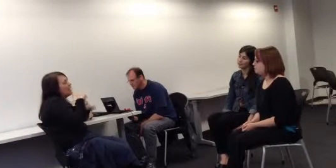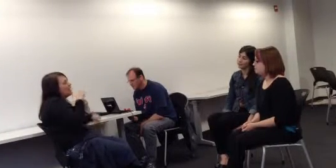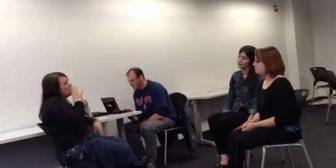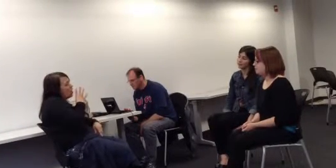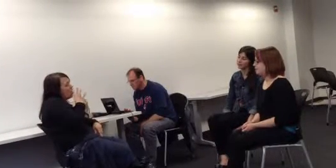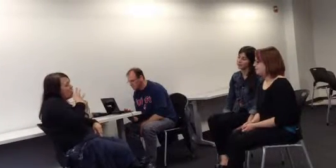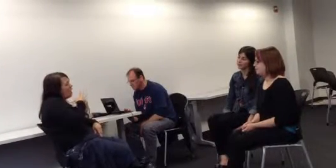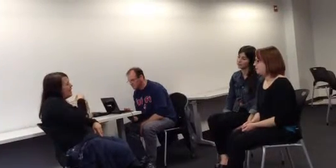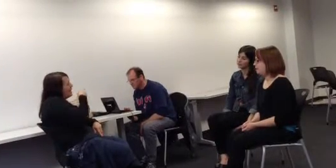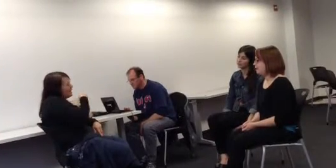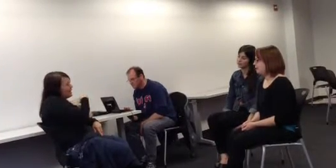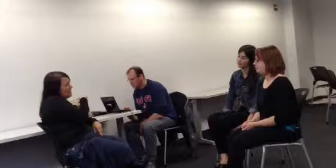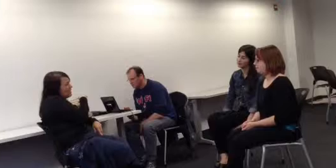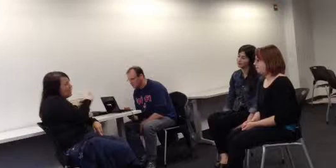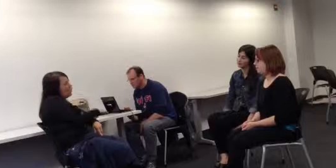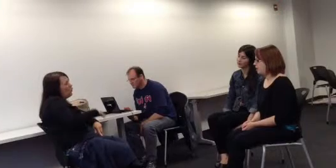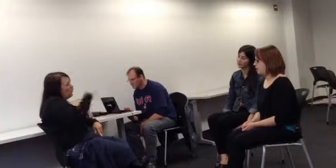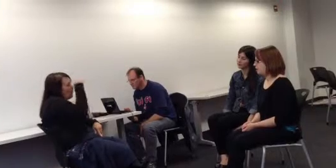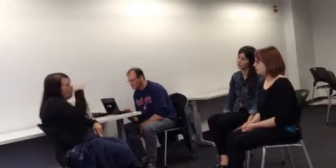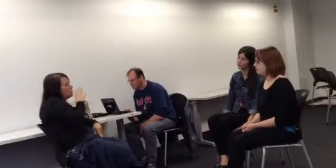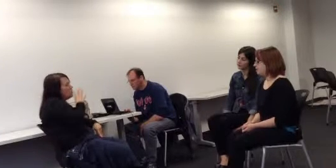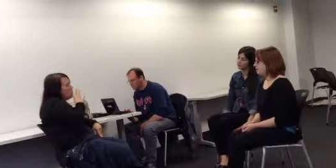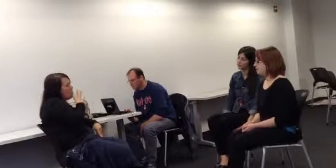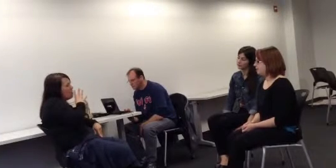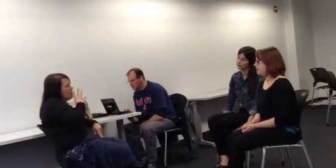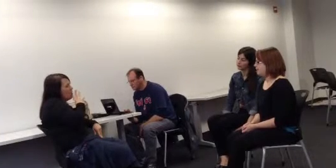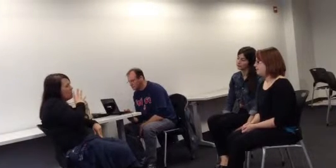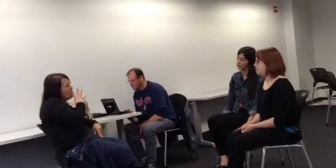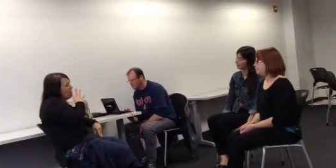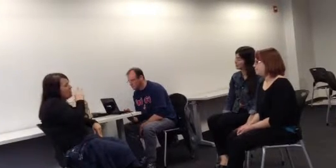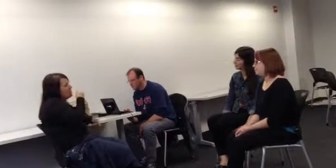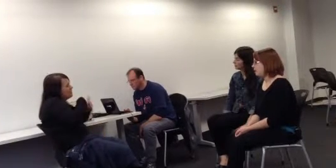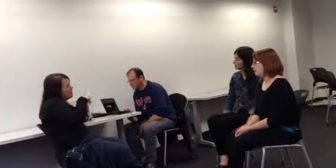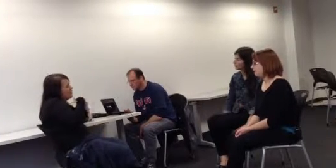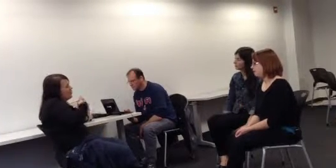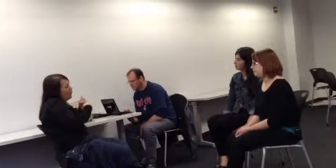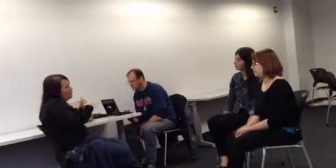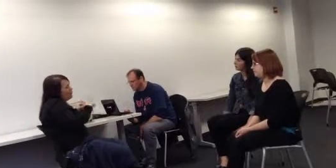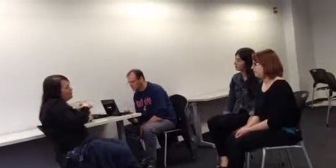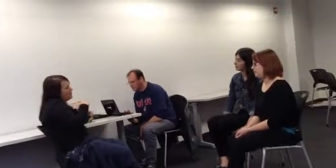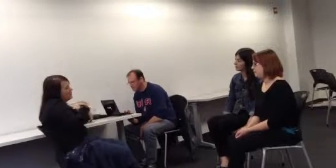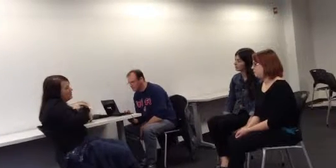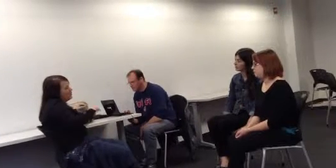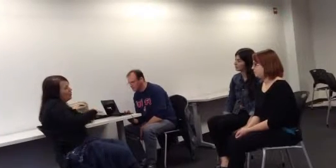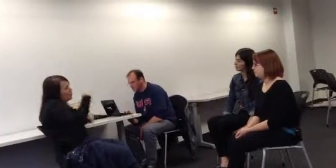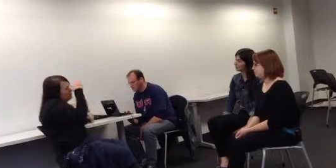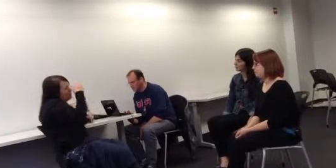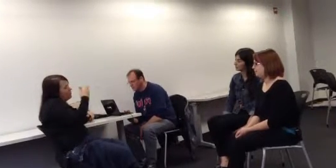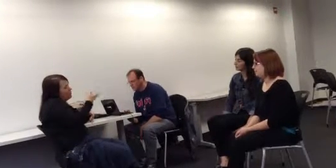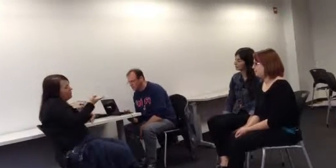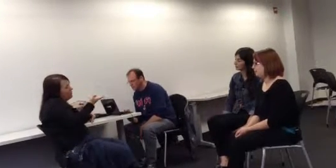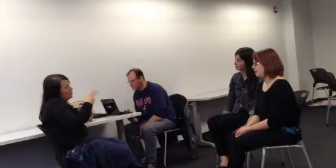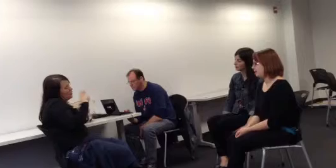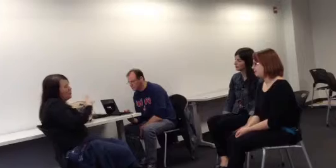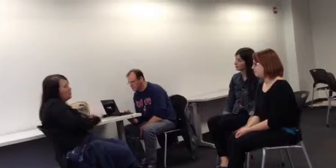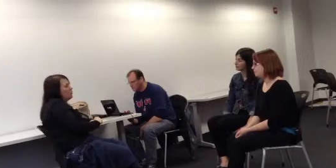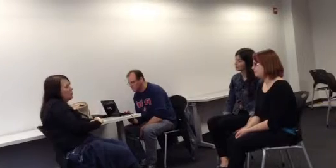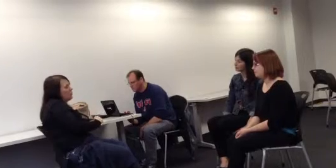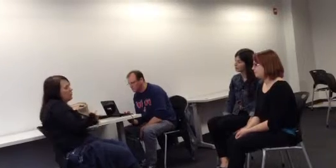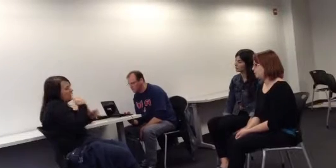Most deaf people in Ireland talk. Like him, he grew up talking and also signing at the same time.